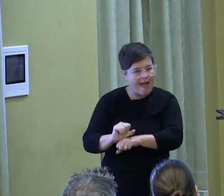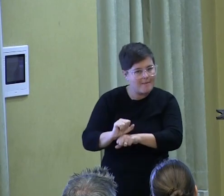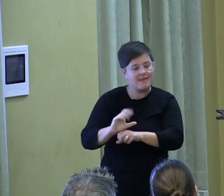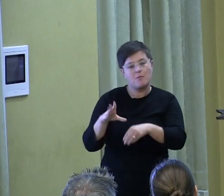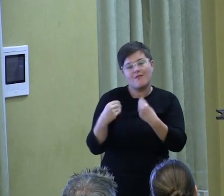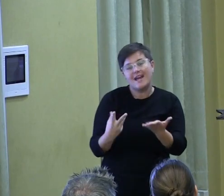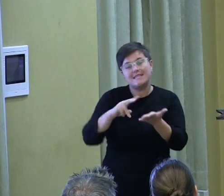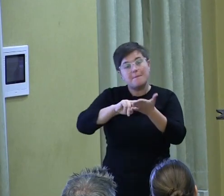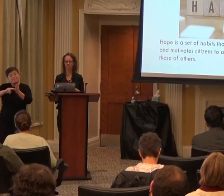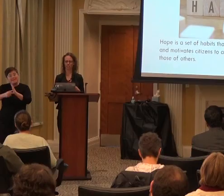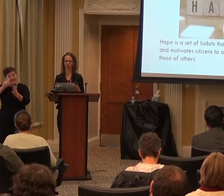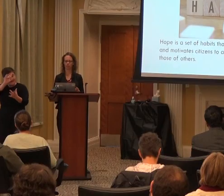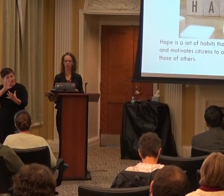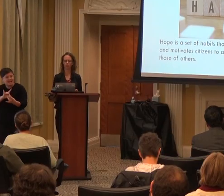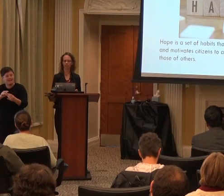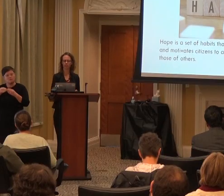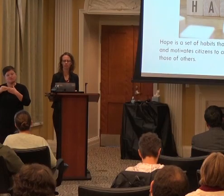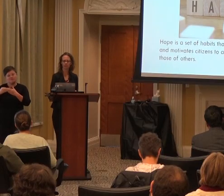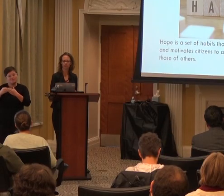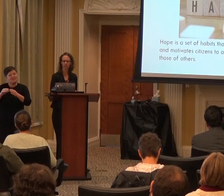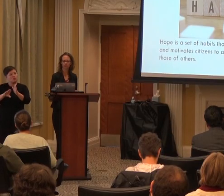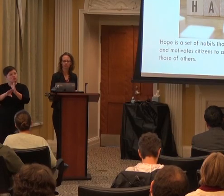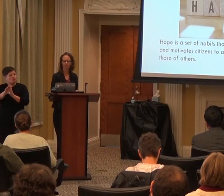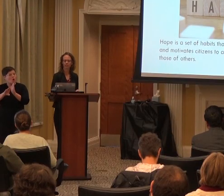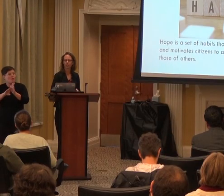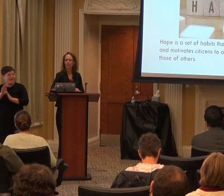them meaning, that keeps them elastic and growing.